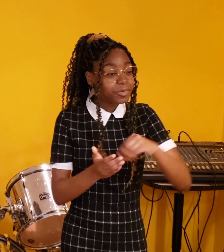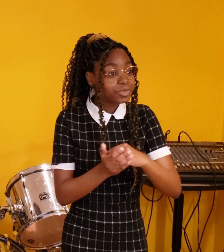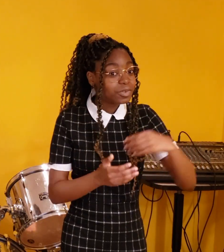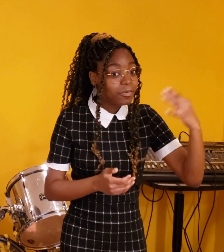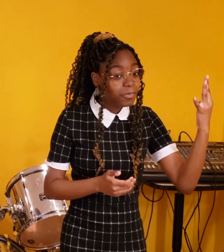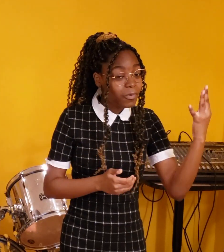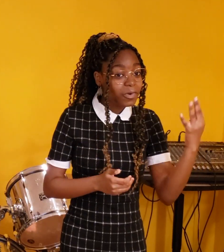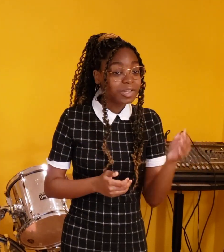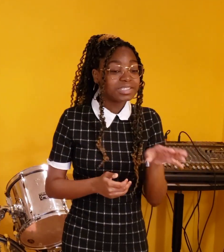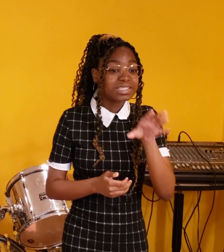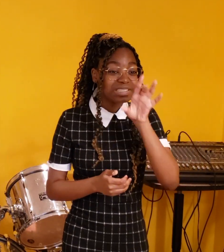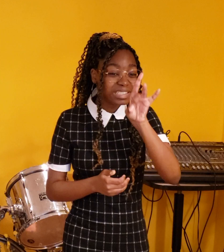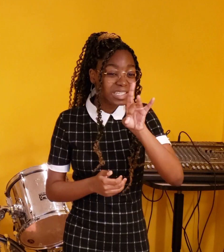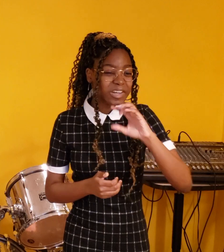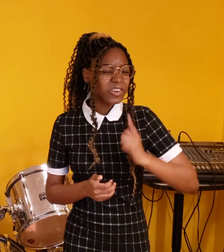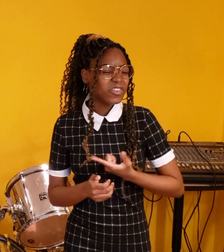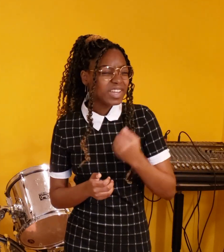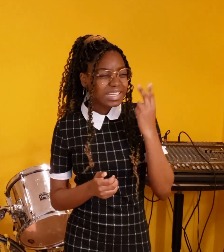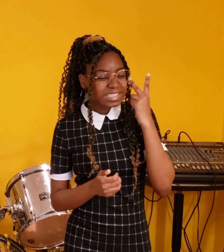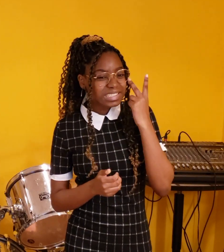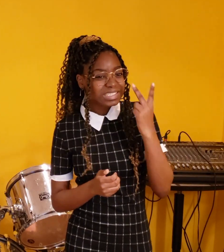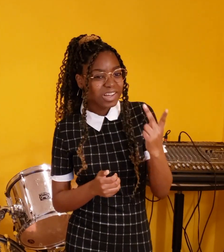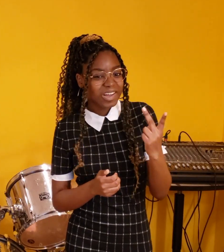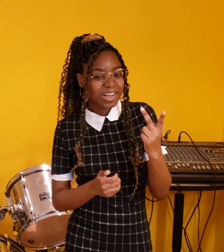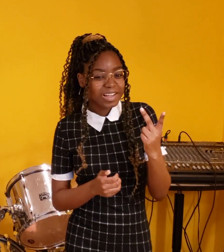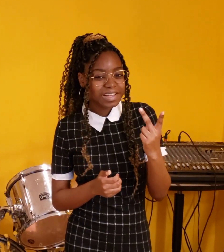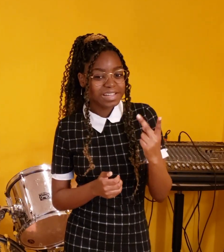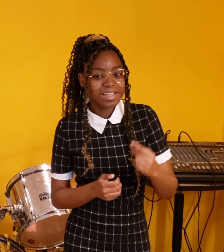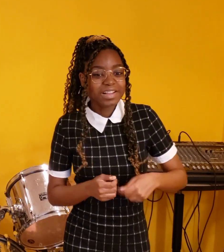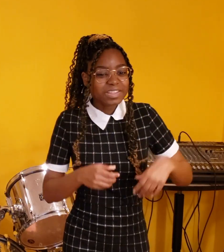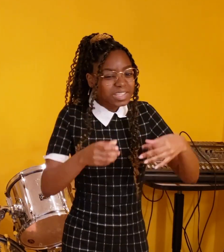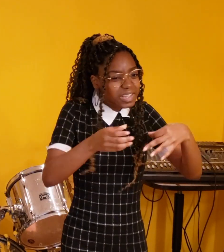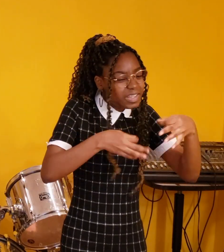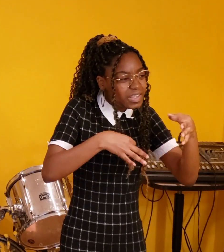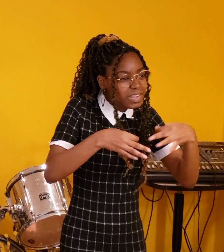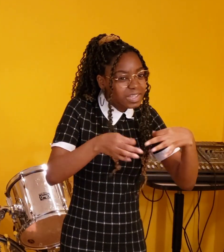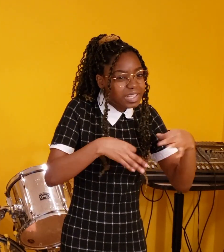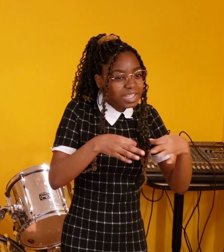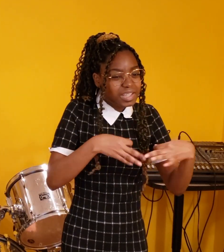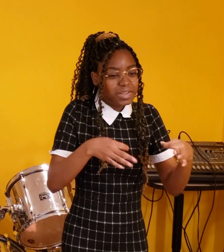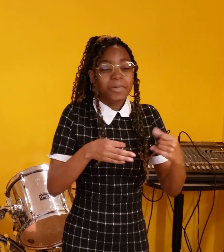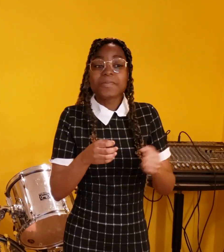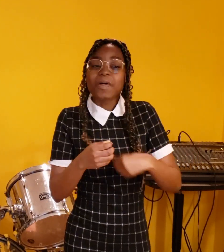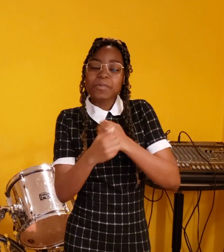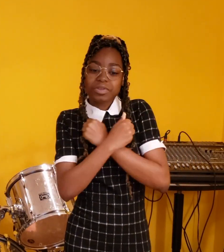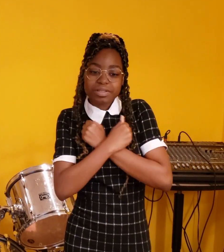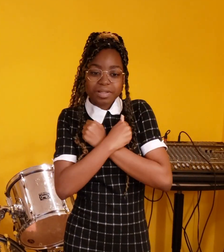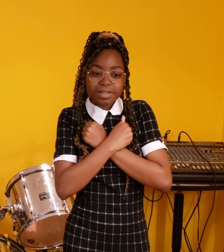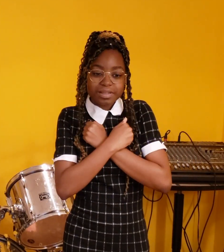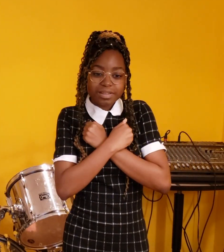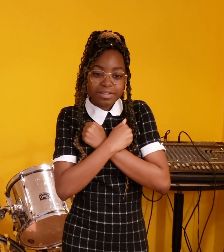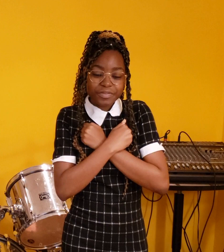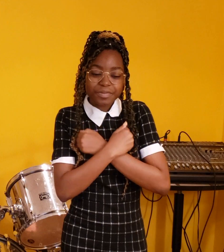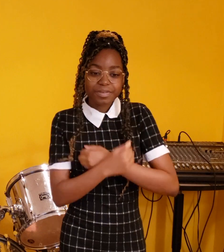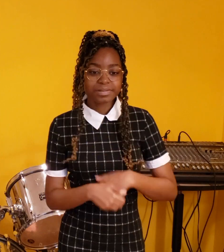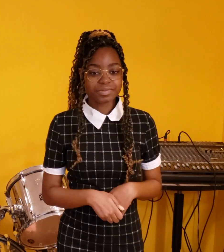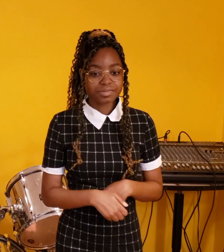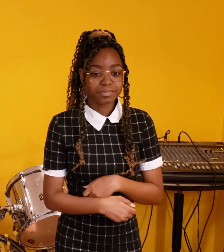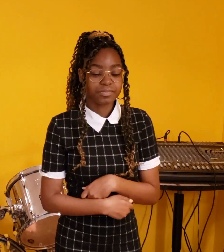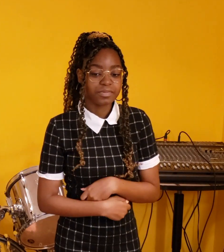Day? We talked about it. We said that charity or love is, God.